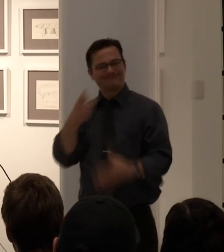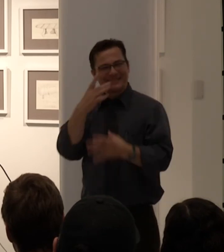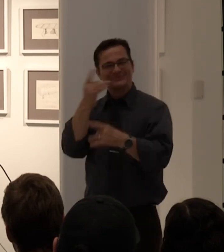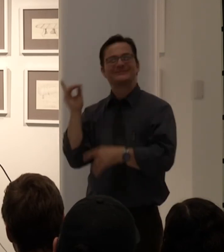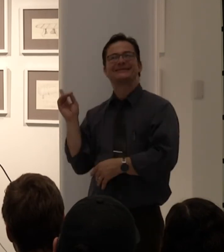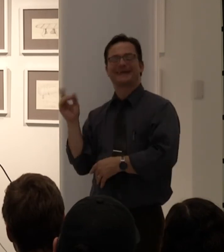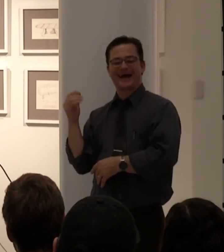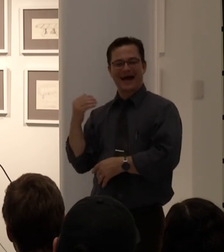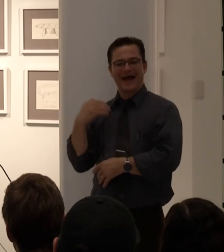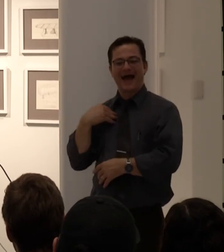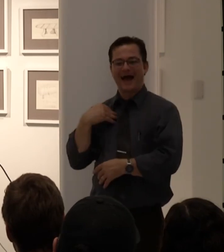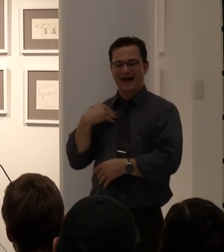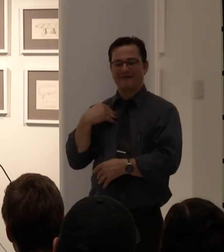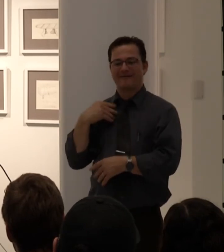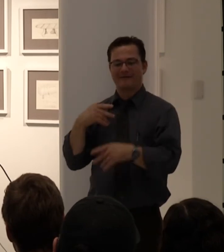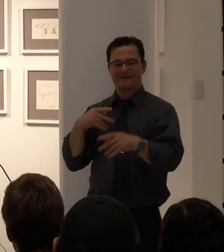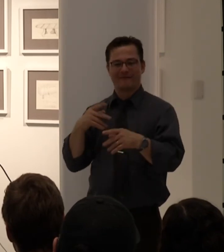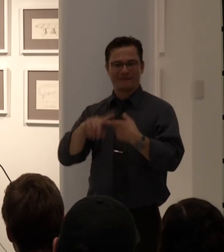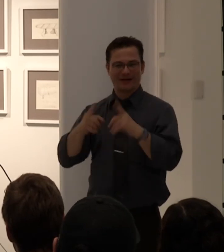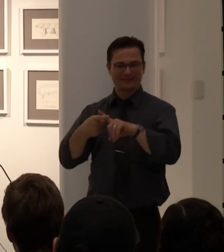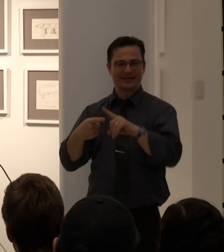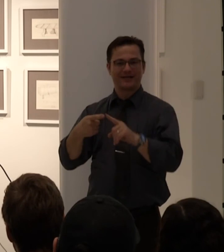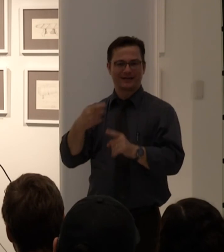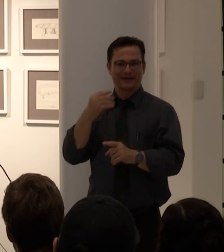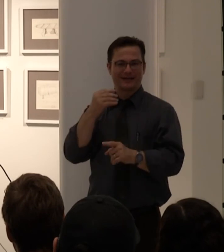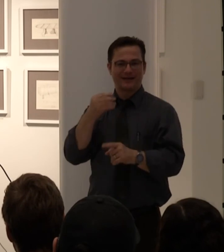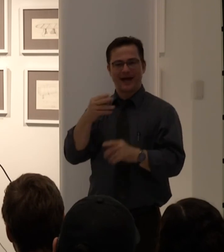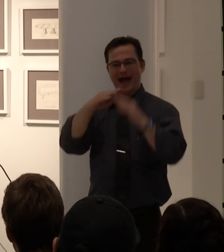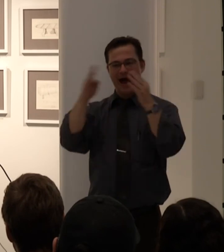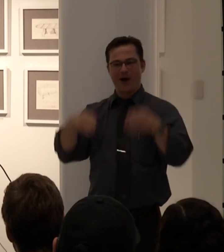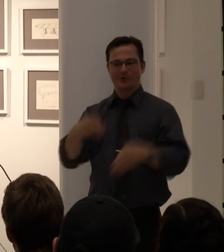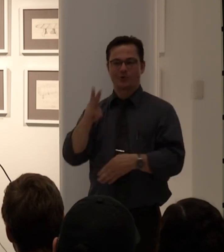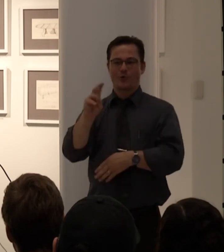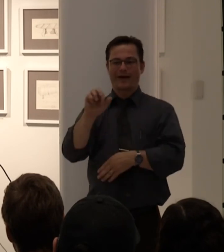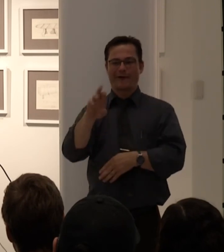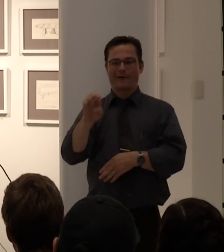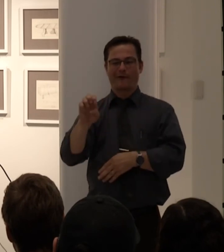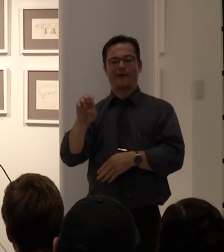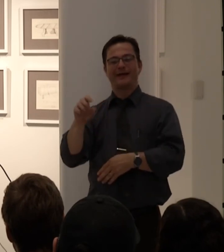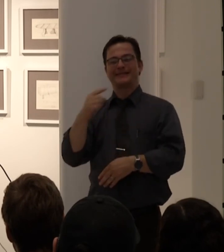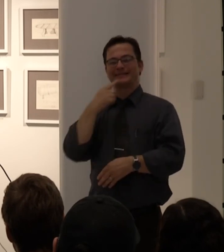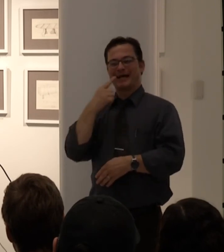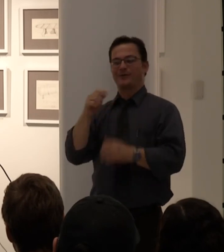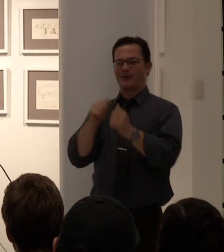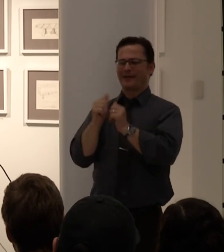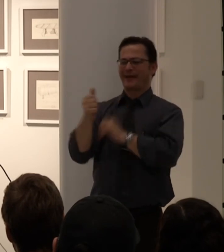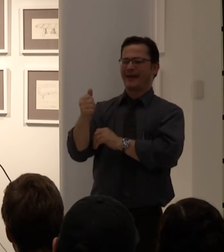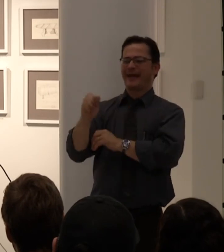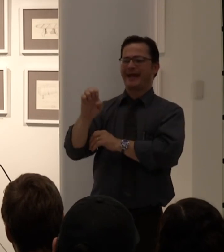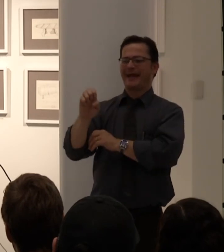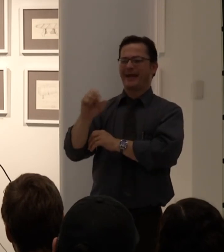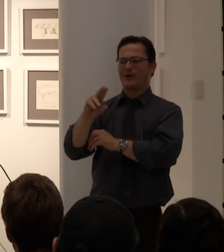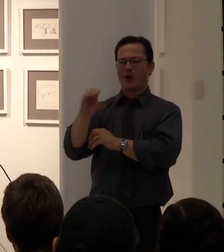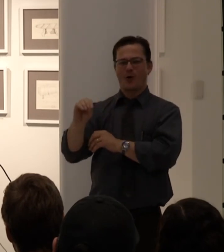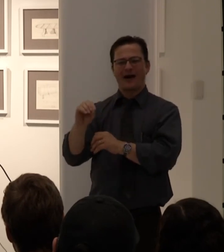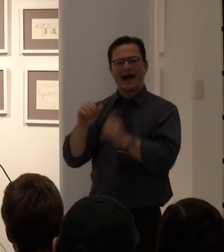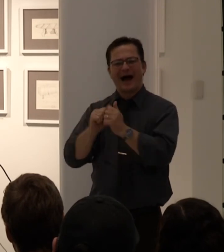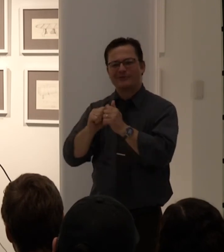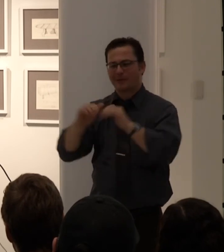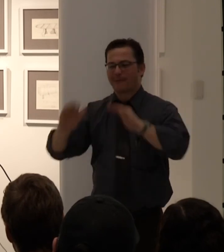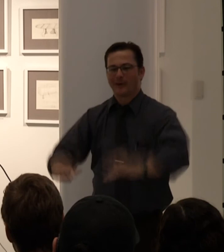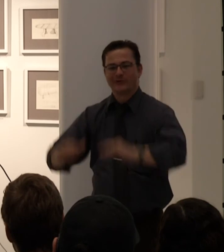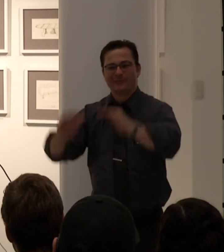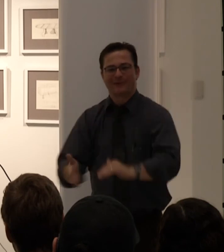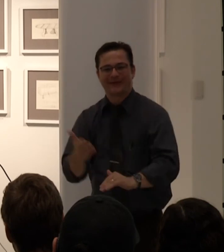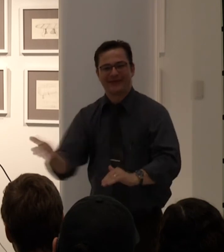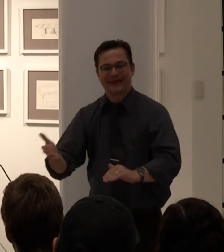that are in the houseware industry, and one of my friends said, in relationship to Ergo, how's the bouncy thing doing?